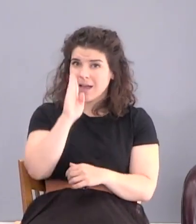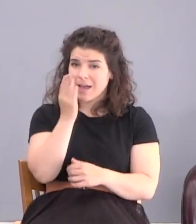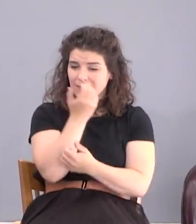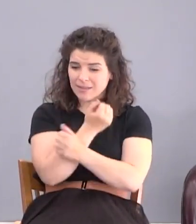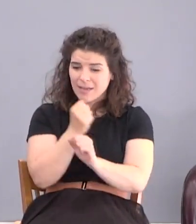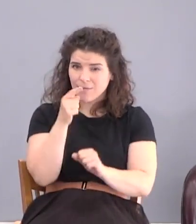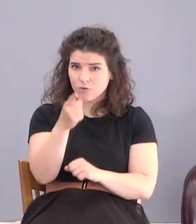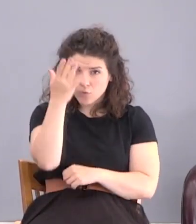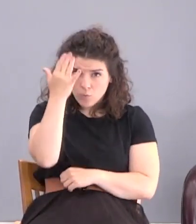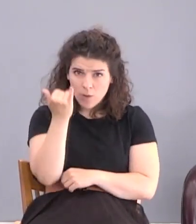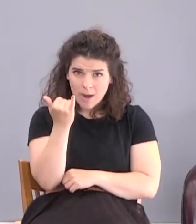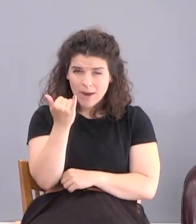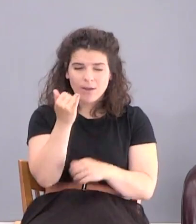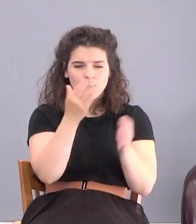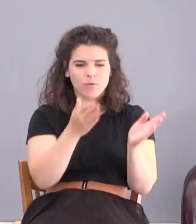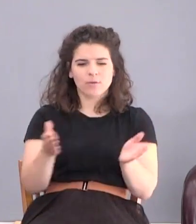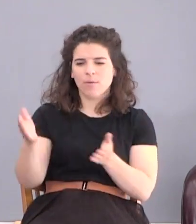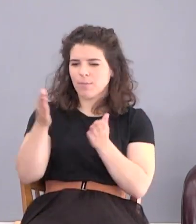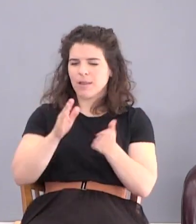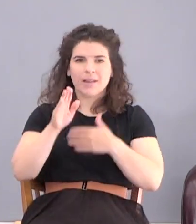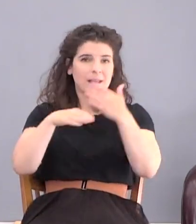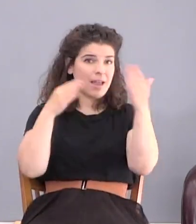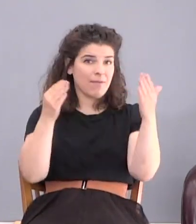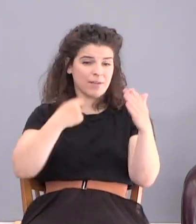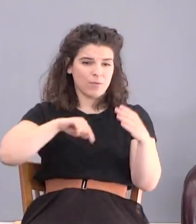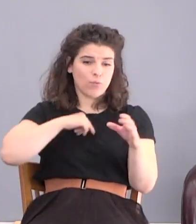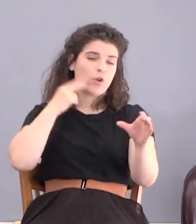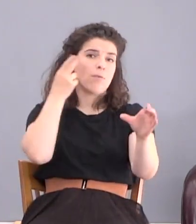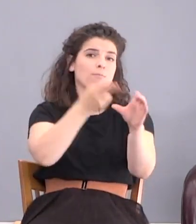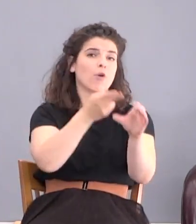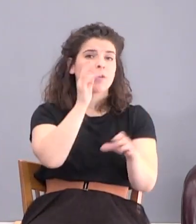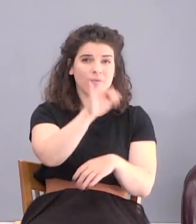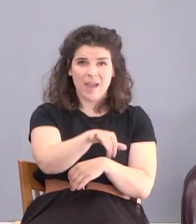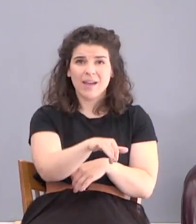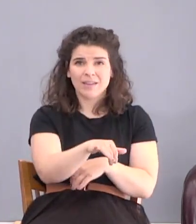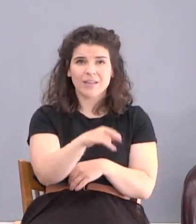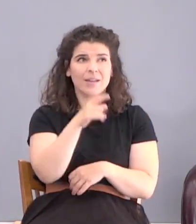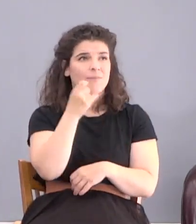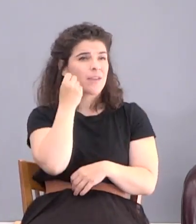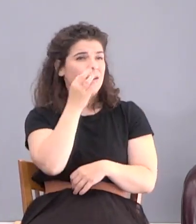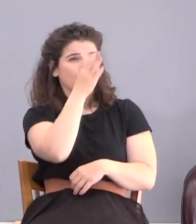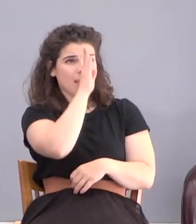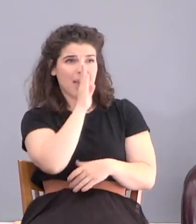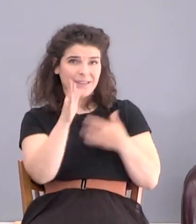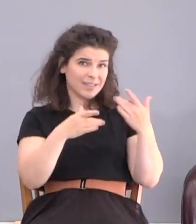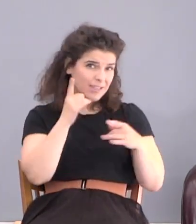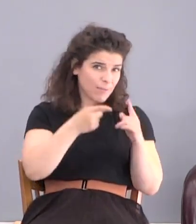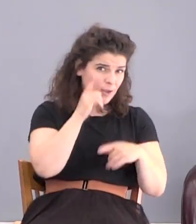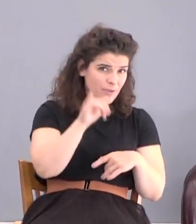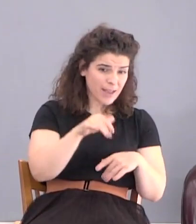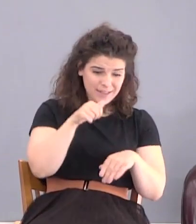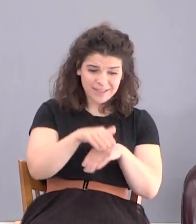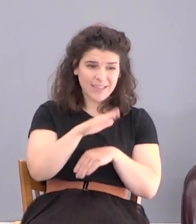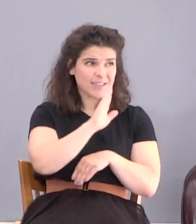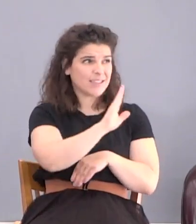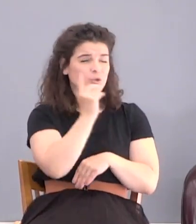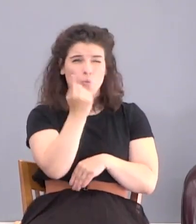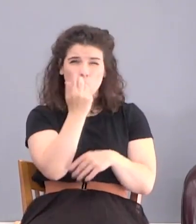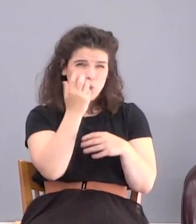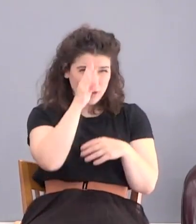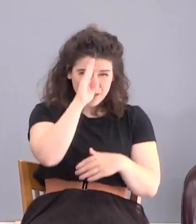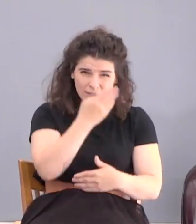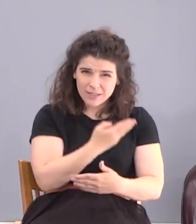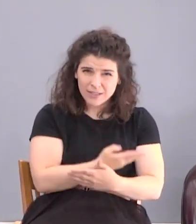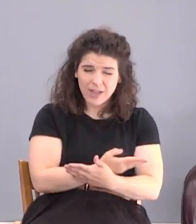heavens that we're a part of. Now, if he's excited about that and he sends his only son to die on the cross for our sins and